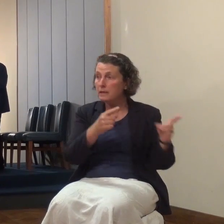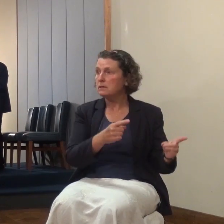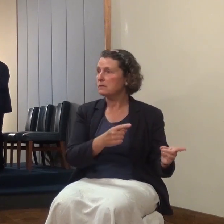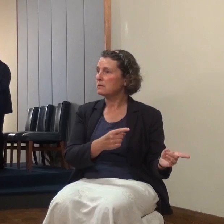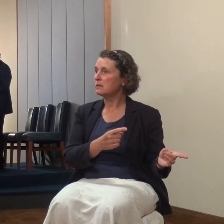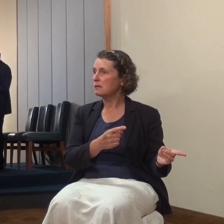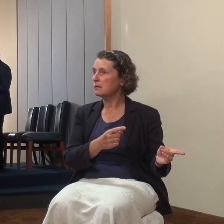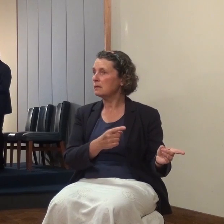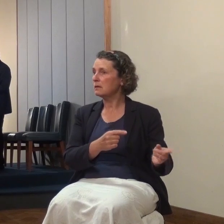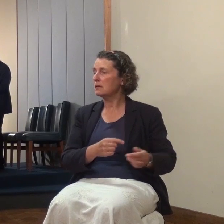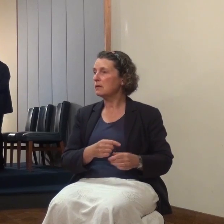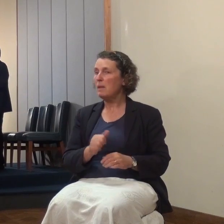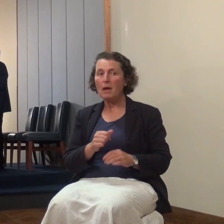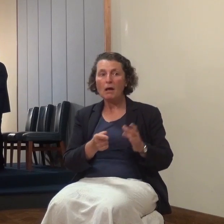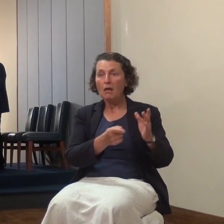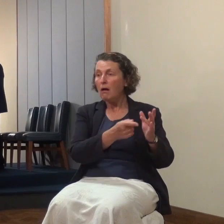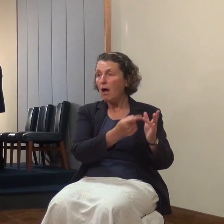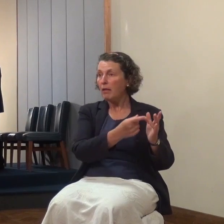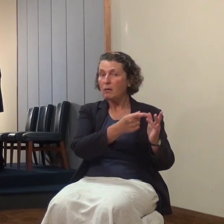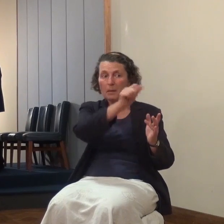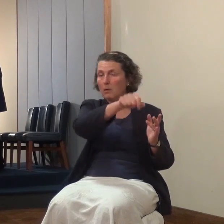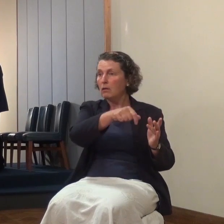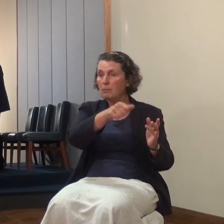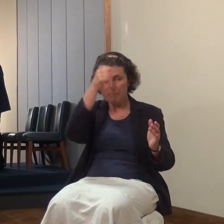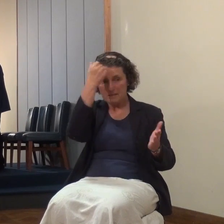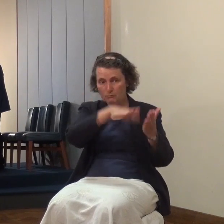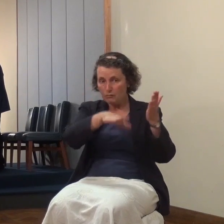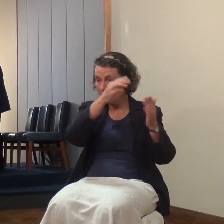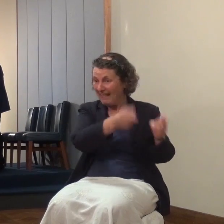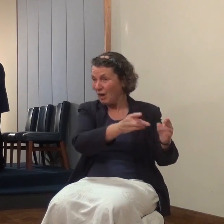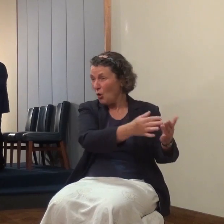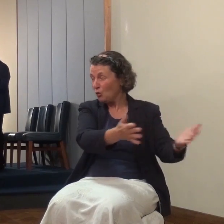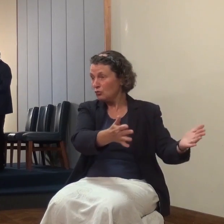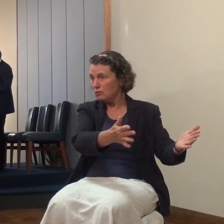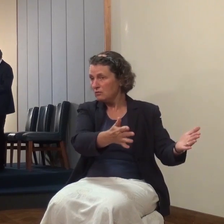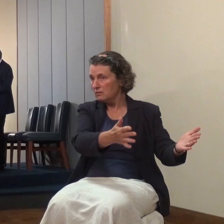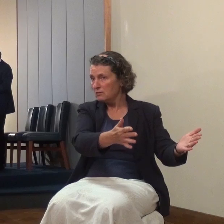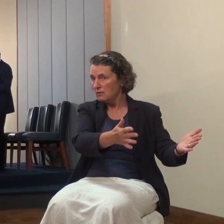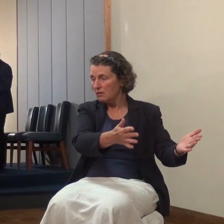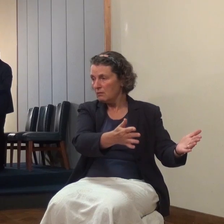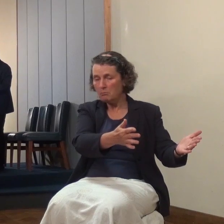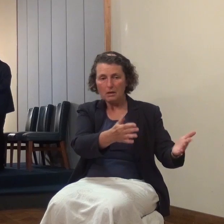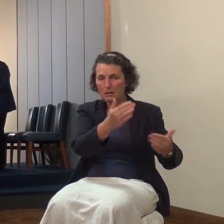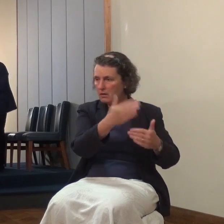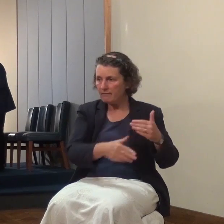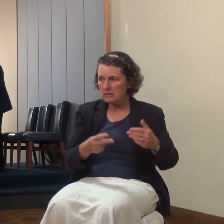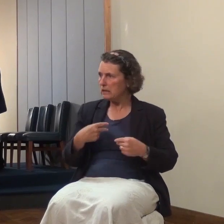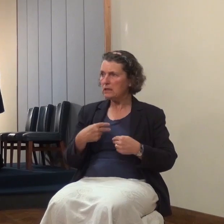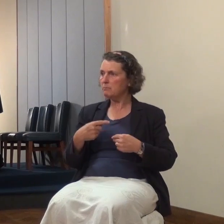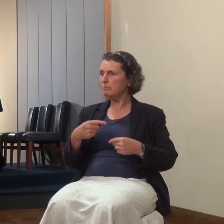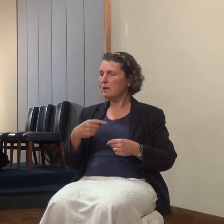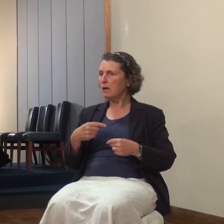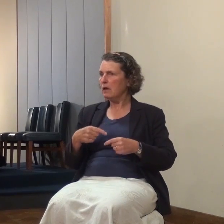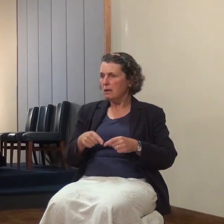passed by that way? So we should look to say something about eternity, about where our treasure is. Another